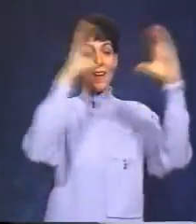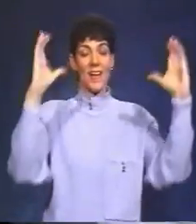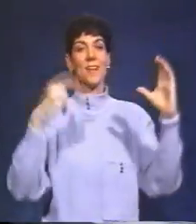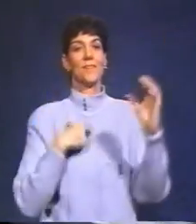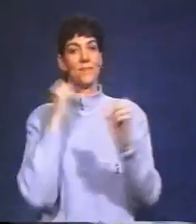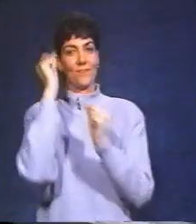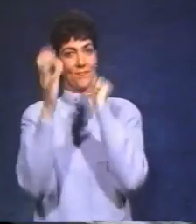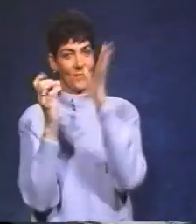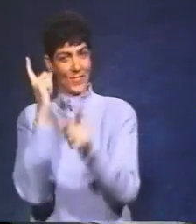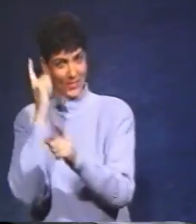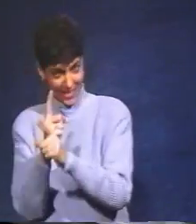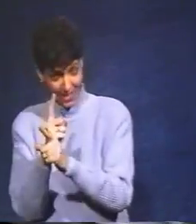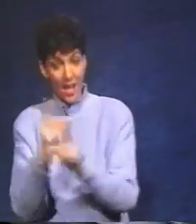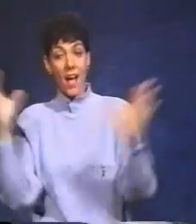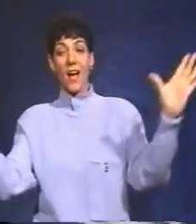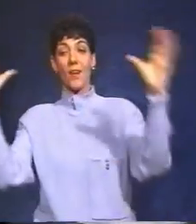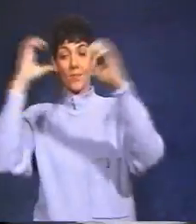until your sentence correctly matches mine.